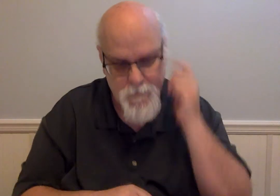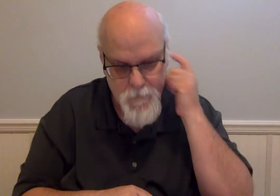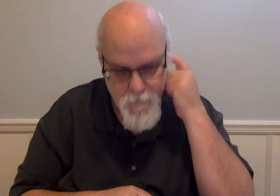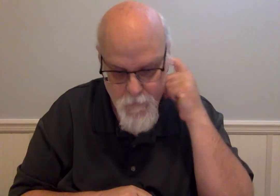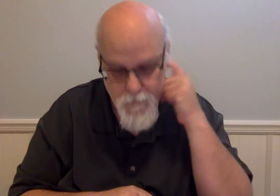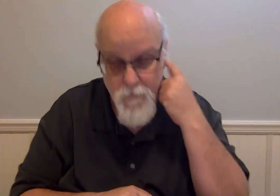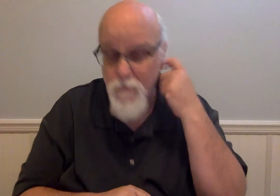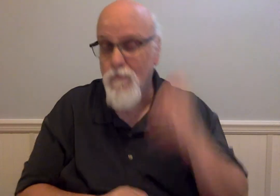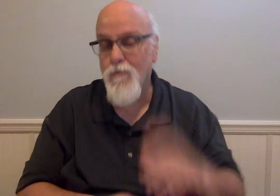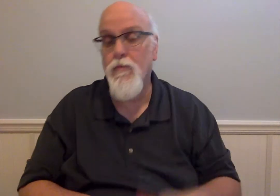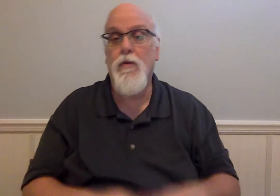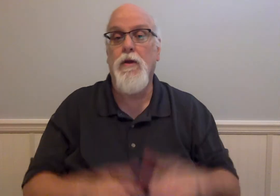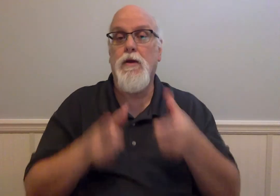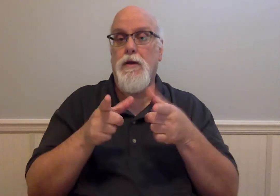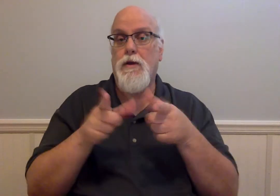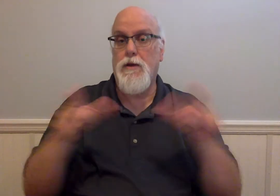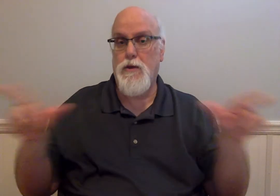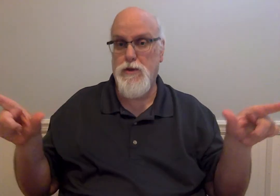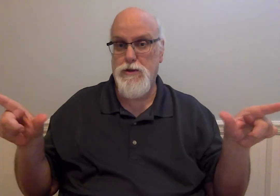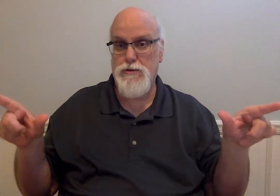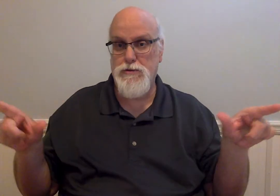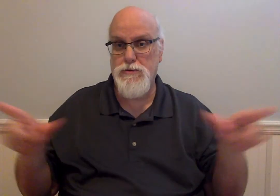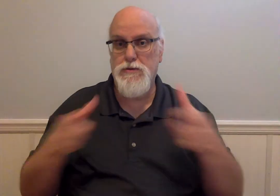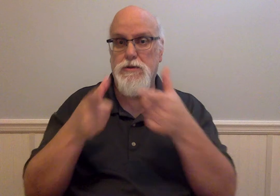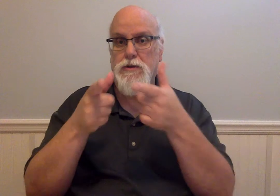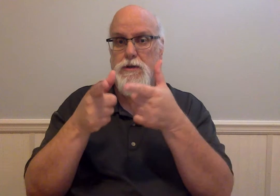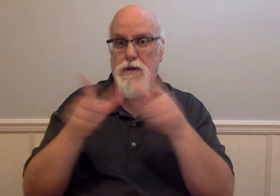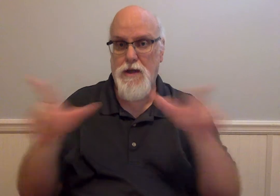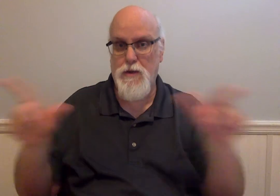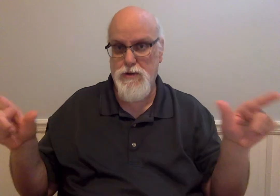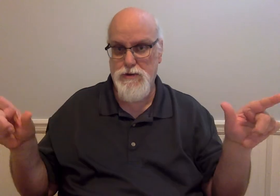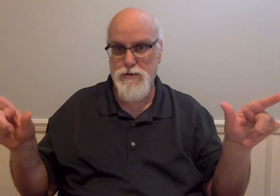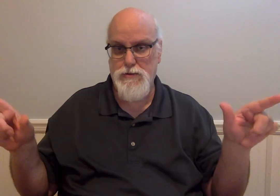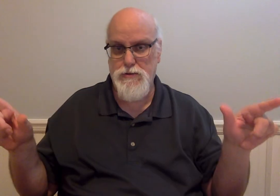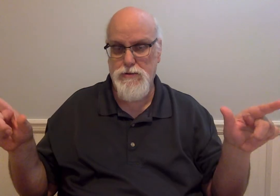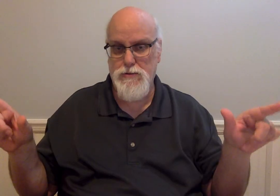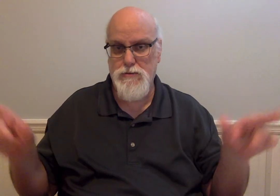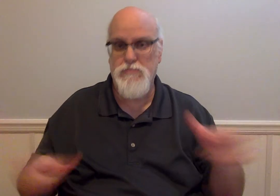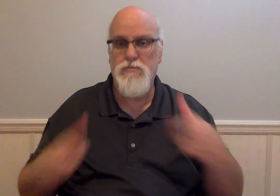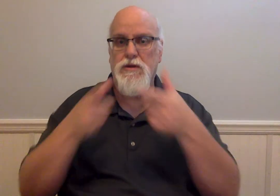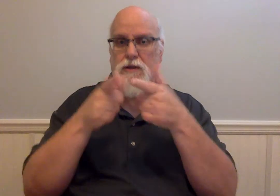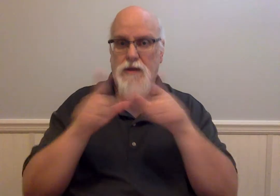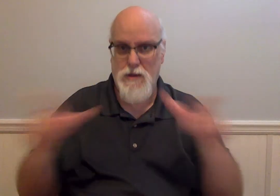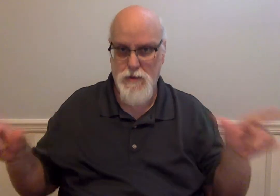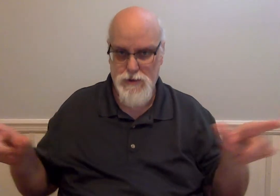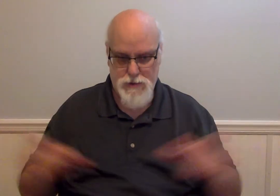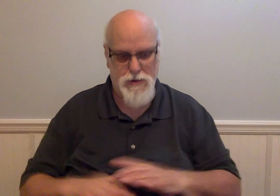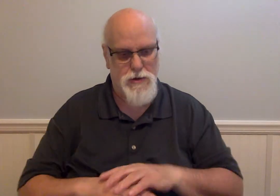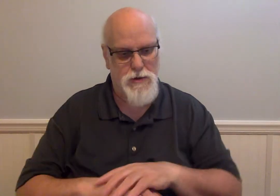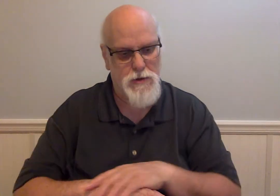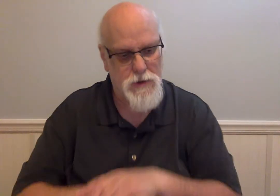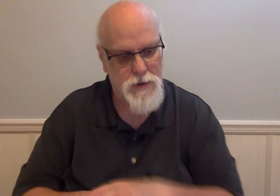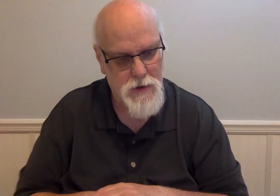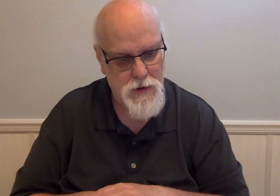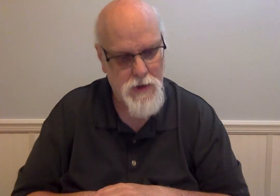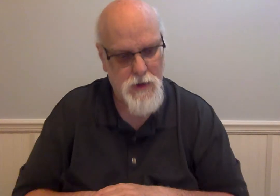body. This is the sign for language, it's L's that sort of shake out language.